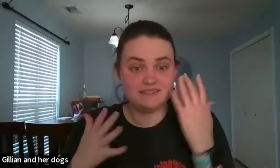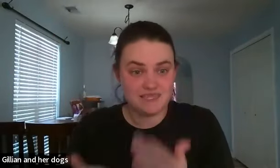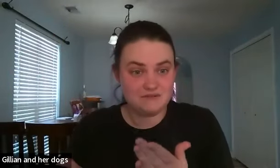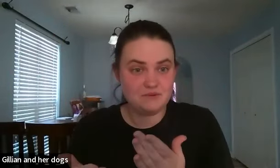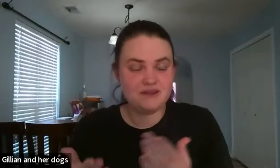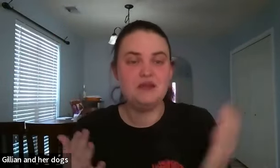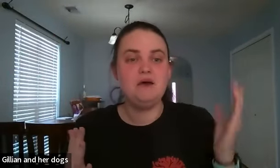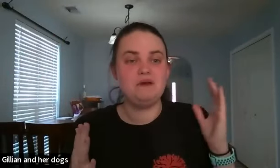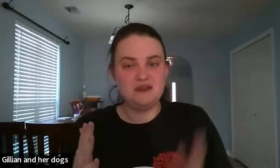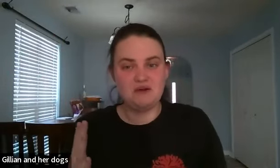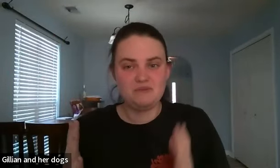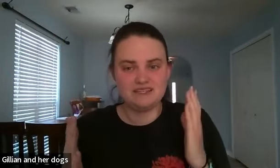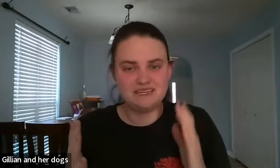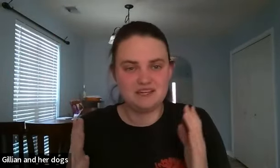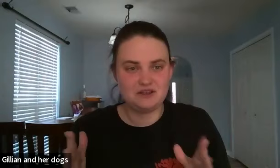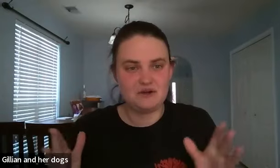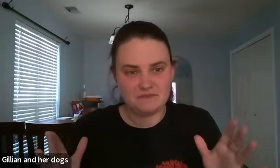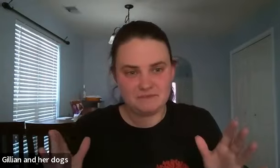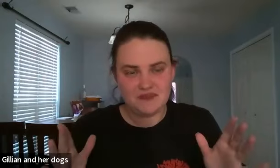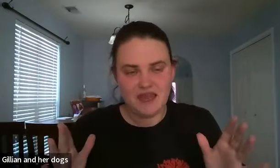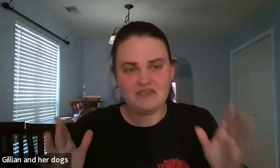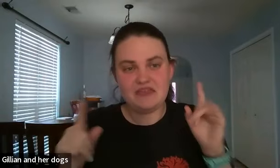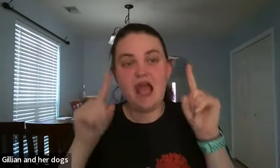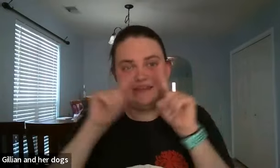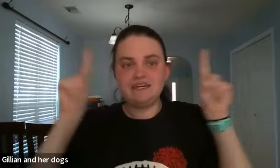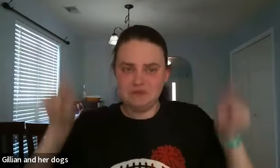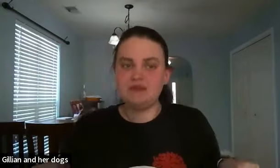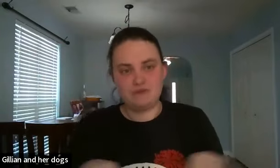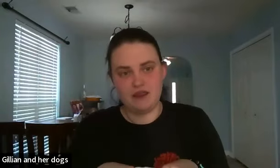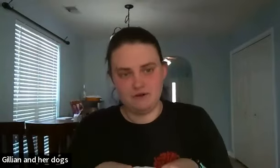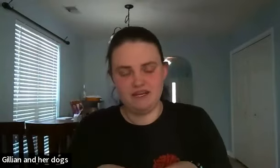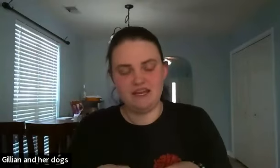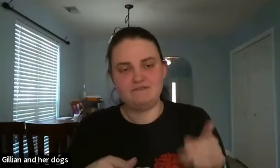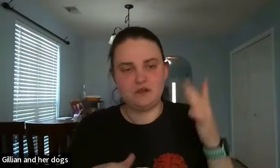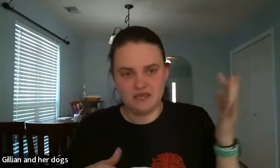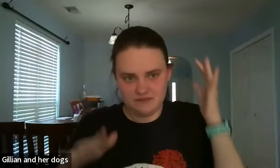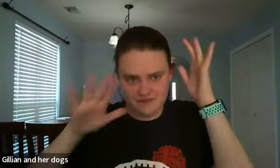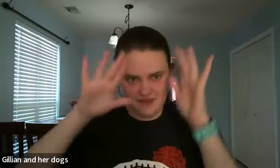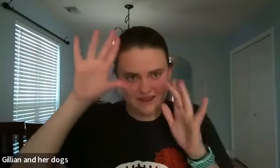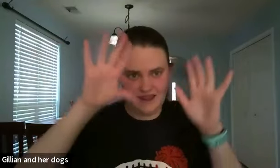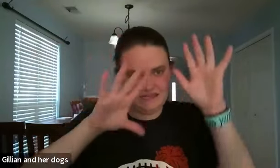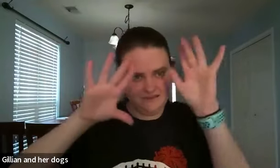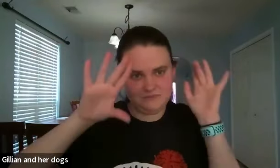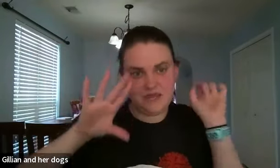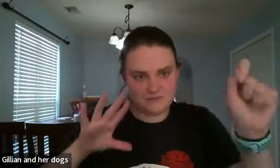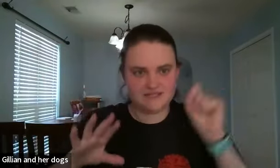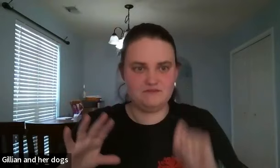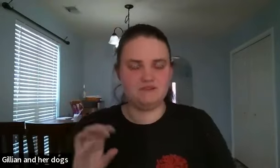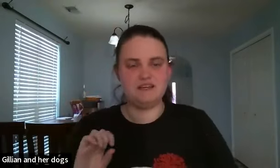see everyone, but I know I'm like sitting here going, I think I need to be big for everybody. And I forget that I need to like pin myself every time.